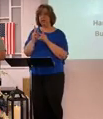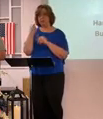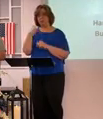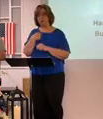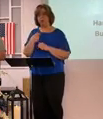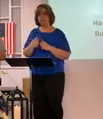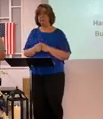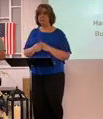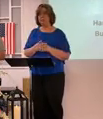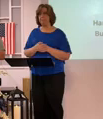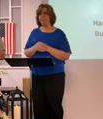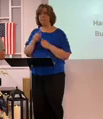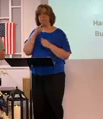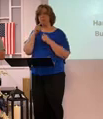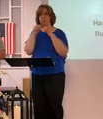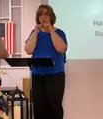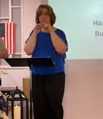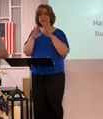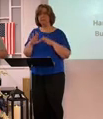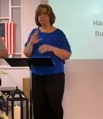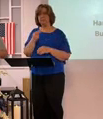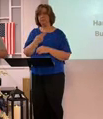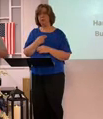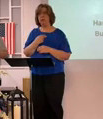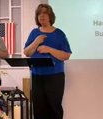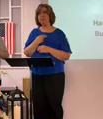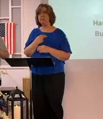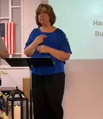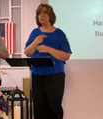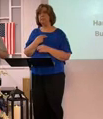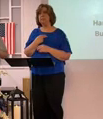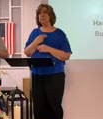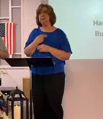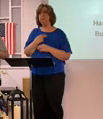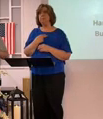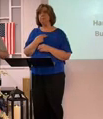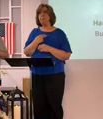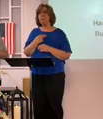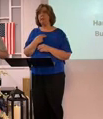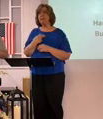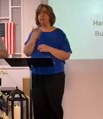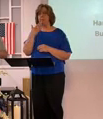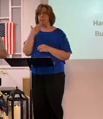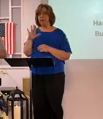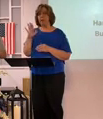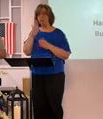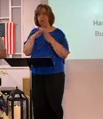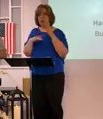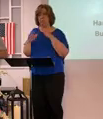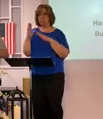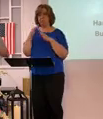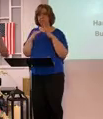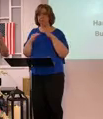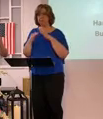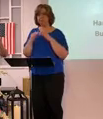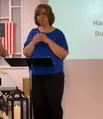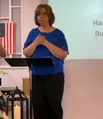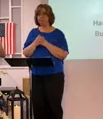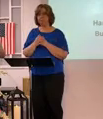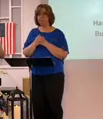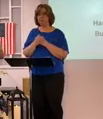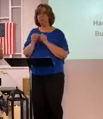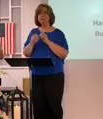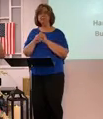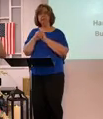It's such a blessing. I mean, for such a bad problem, it was like light the